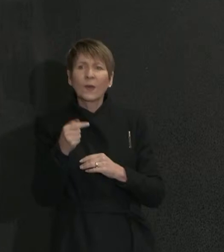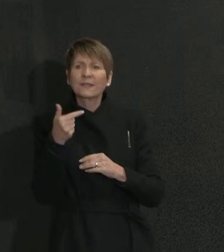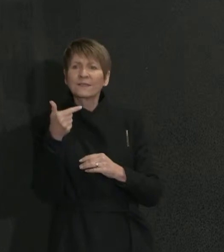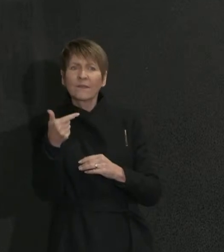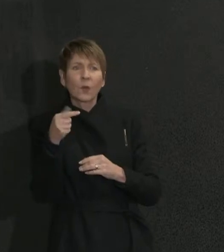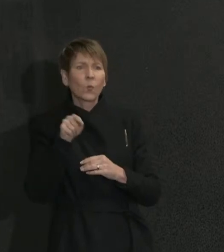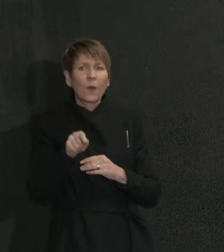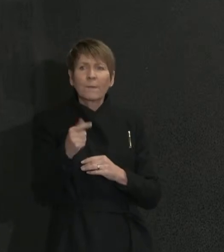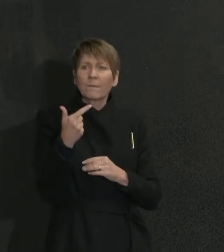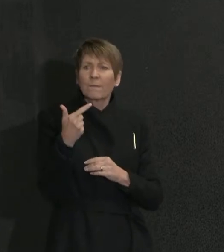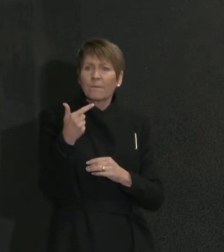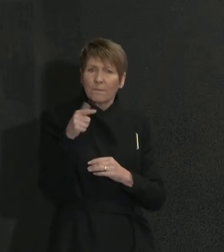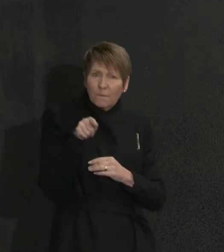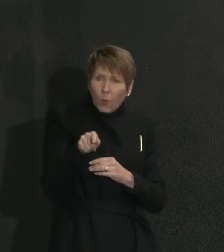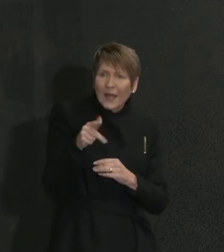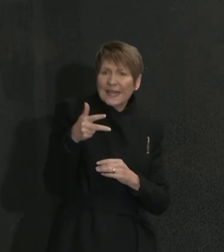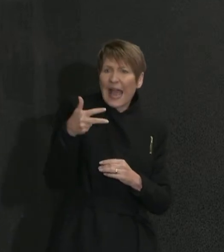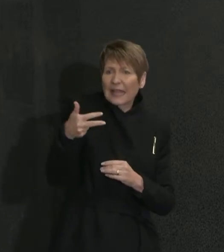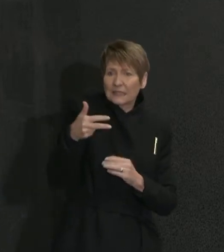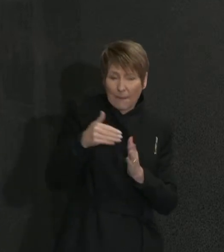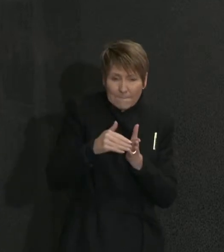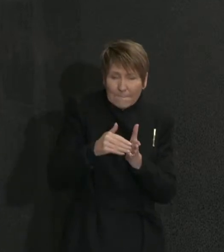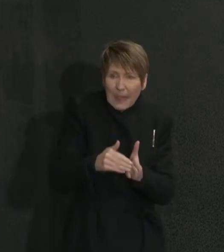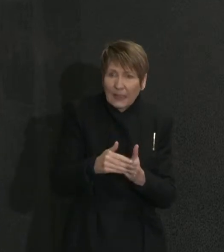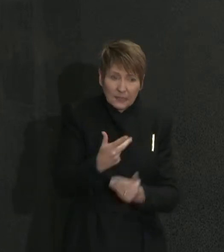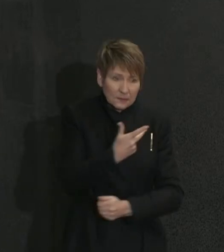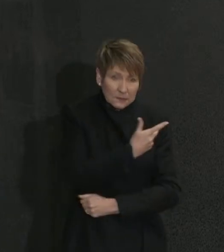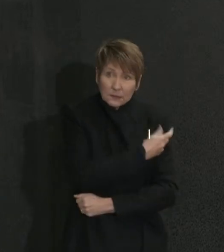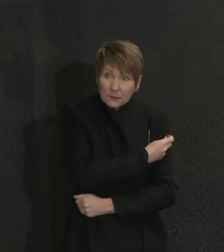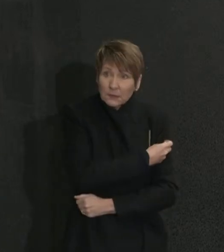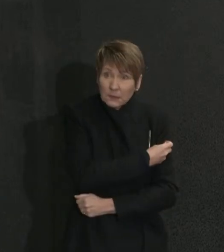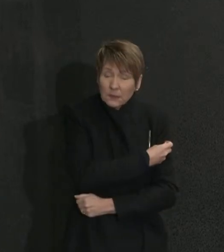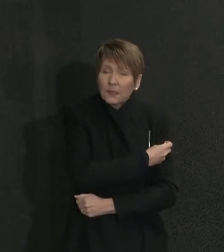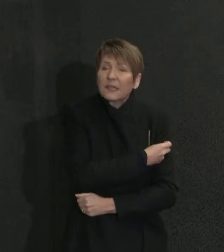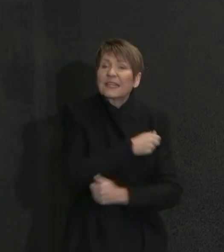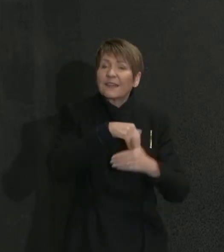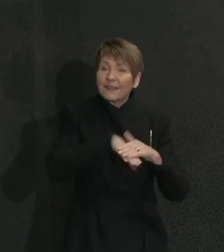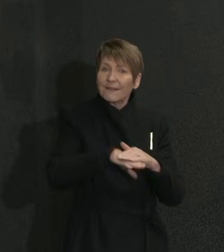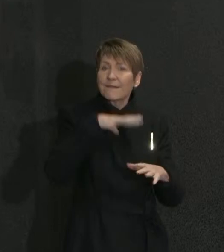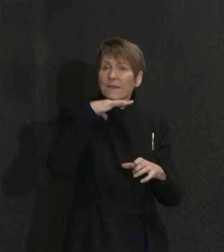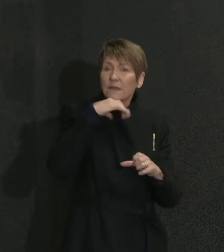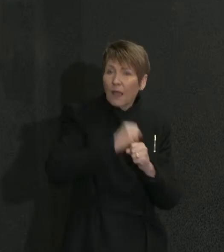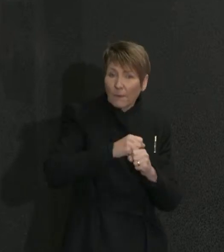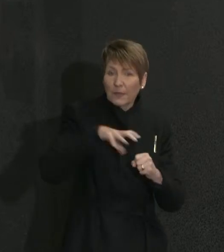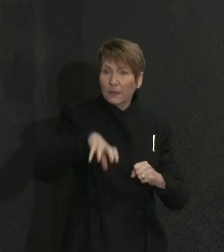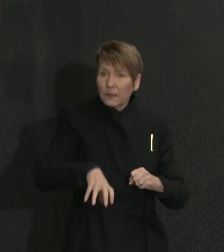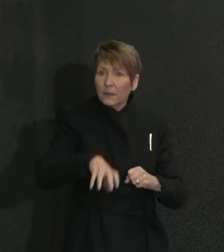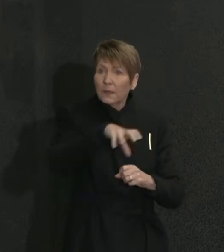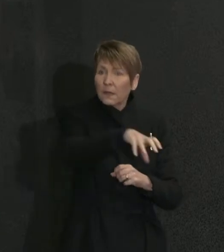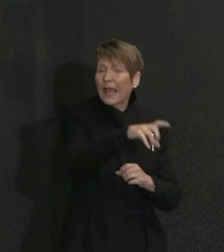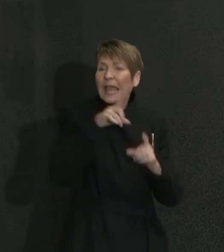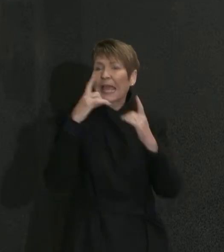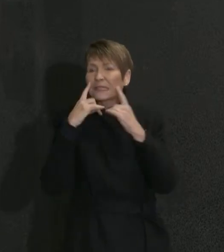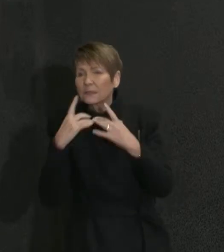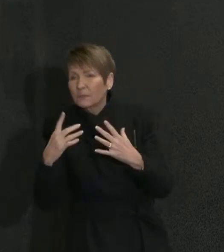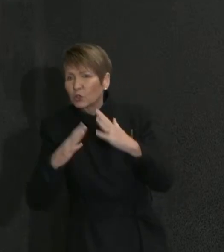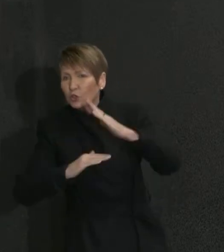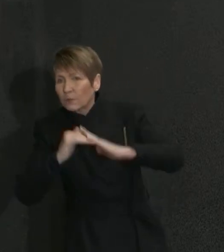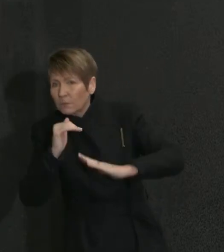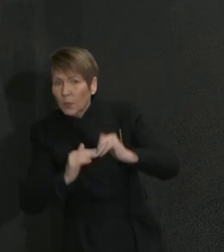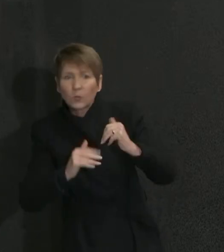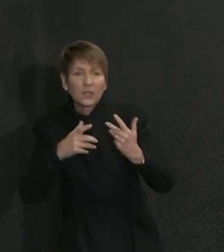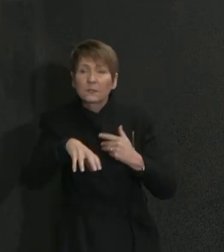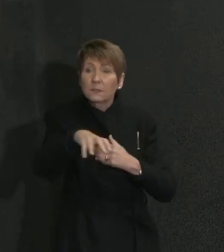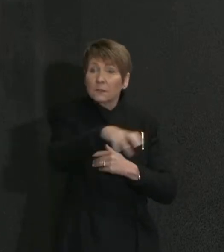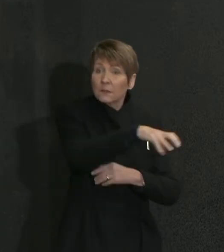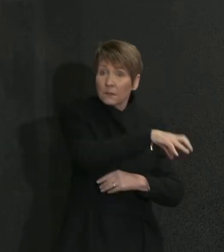million shots. We aim to continue to do that. That's in state clinics, and there's obviously many more than that being delivered via GPs right